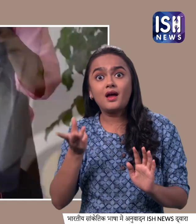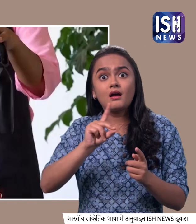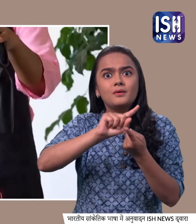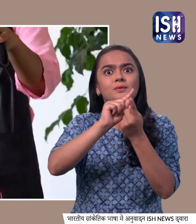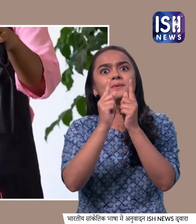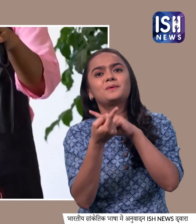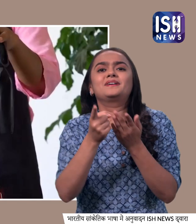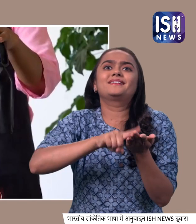will converted butter.